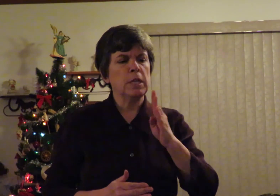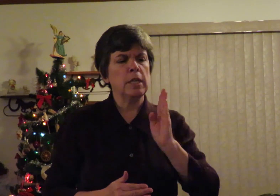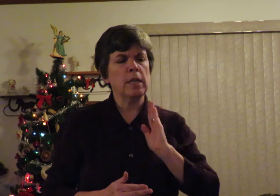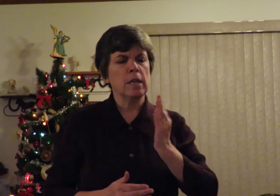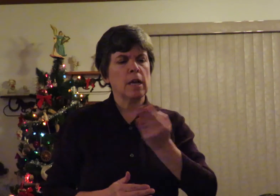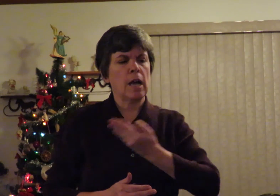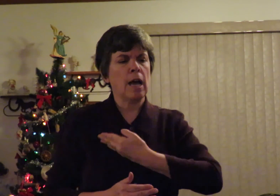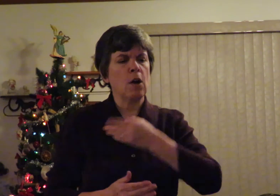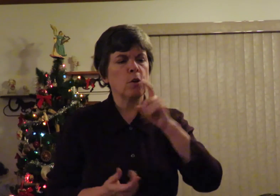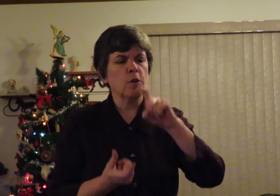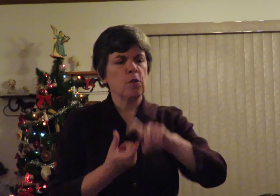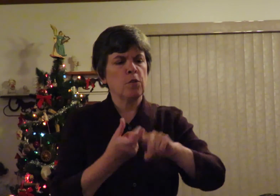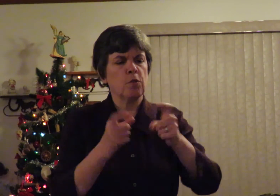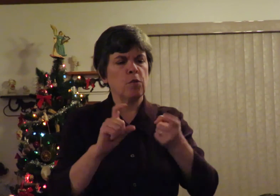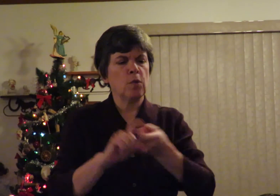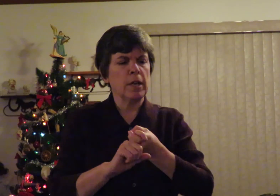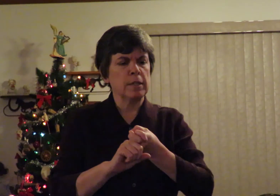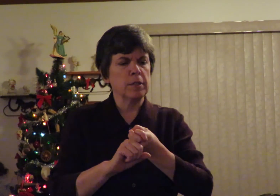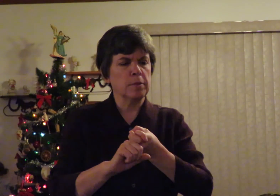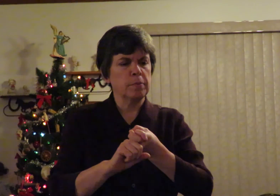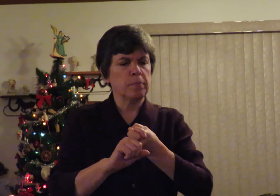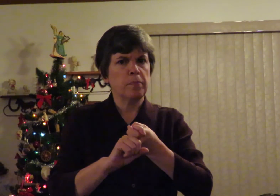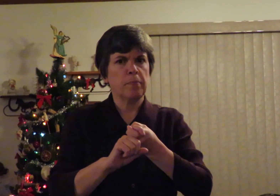be our friend.